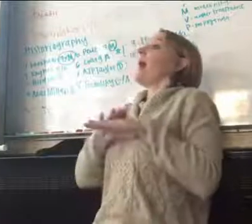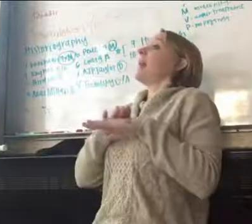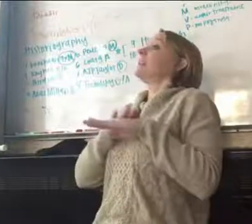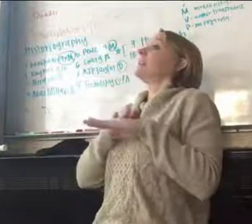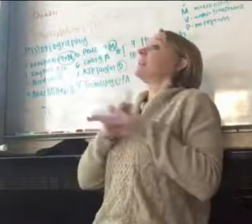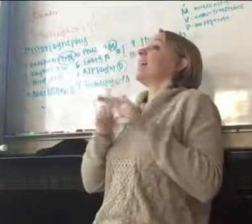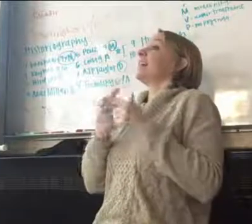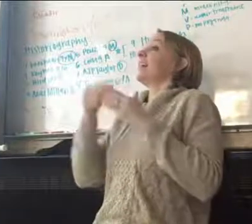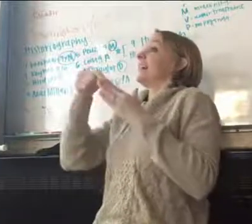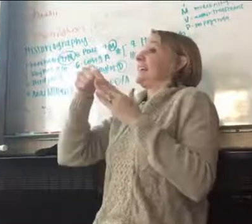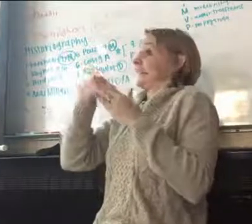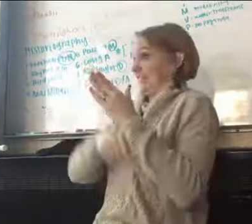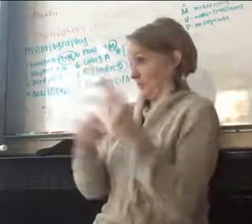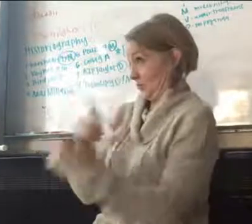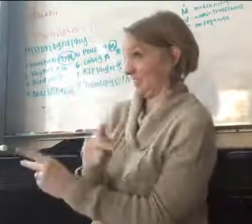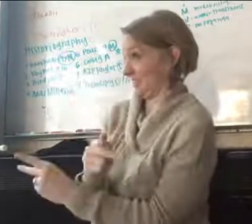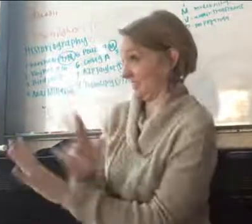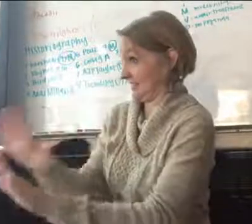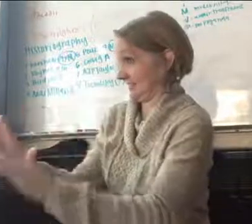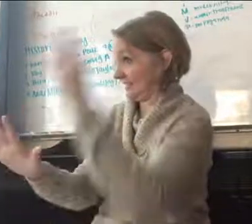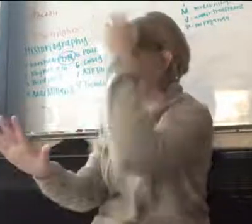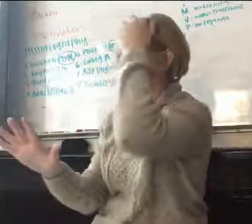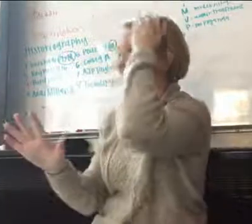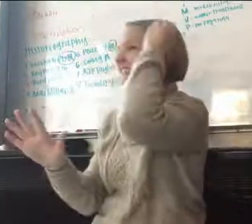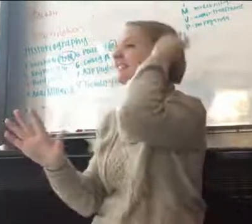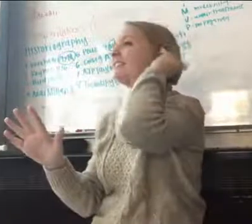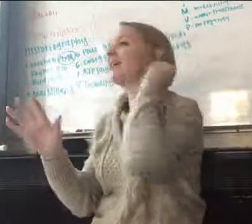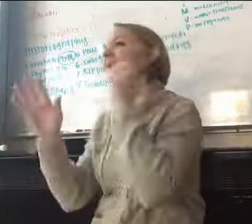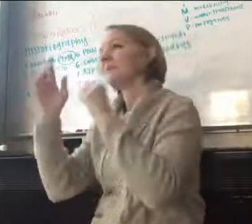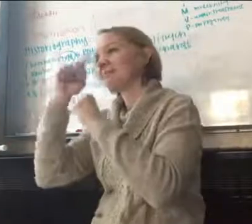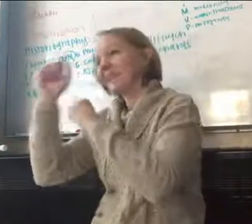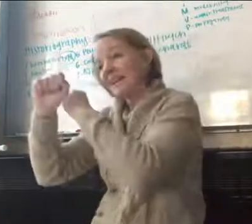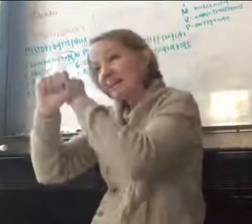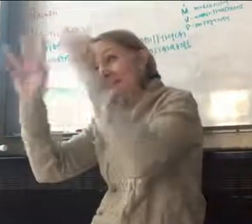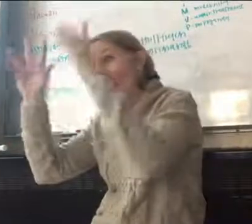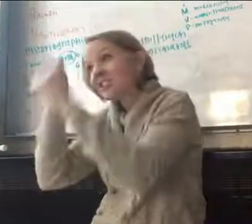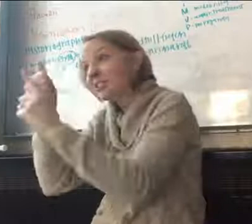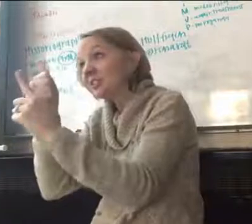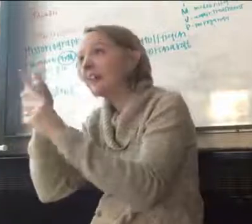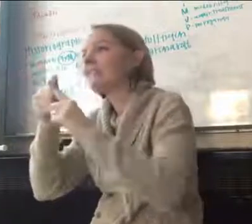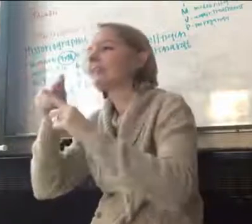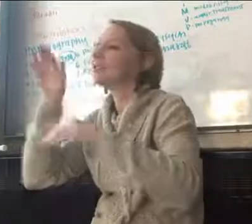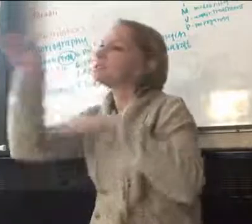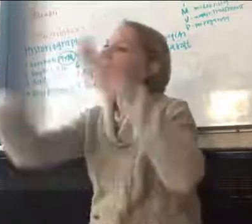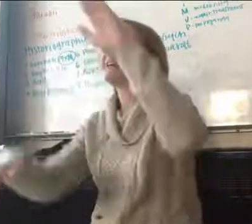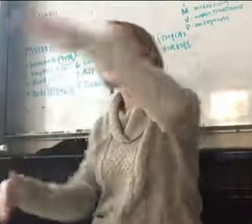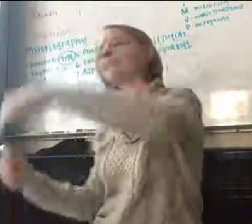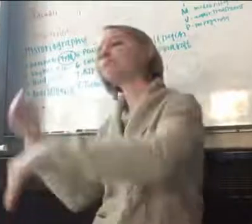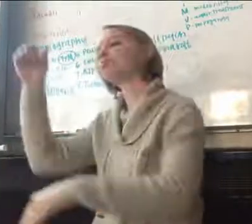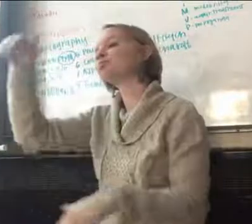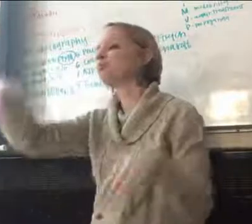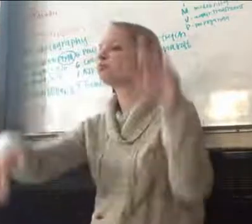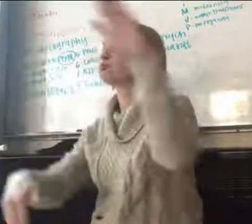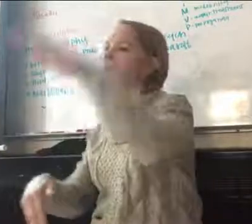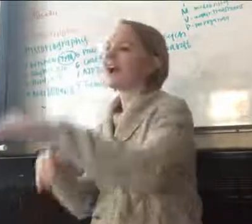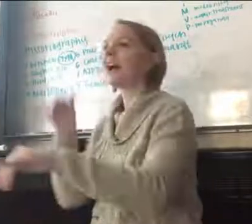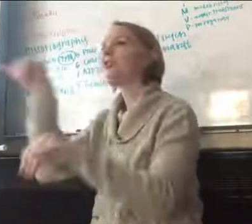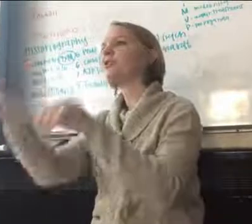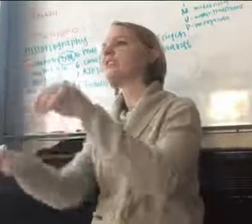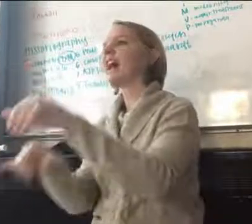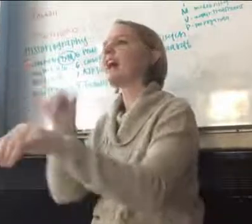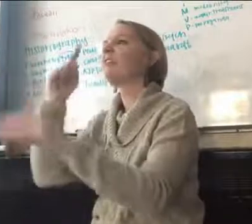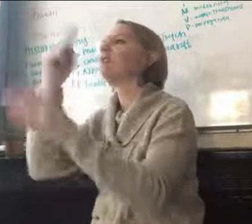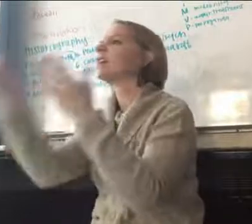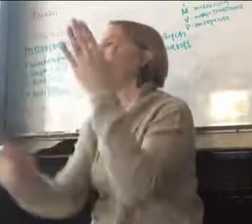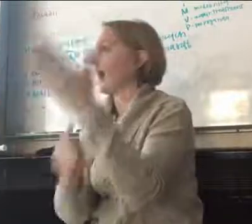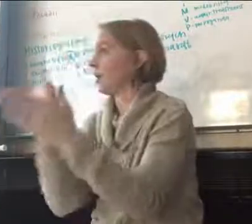get way worse. Okay? So, imagine yourself swimming. And you stay in that pool for an hour.